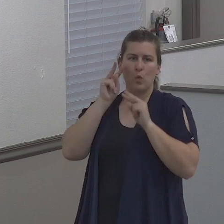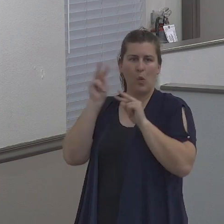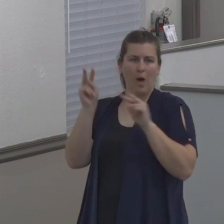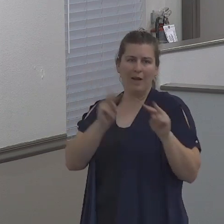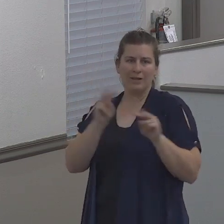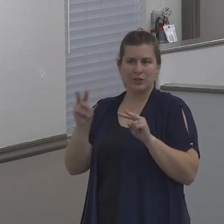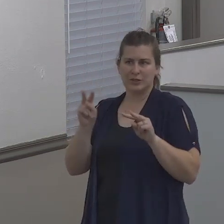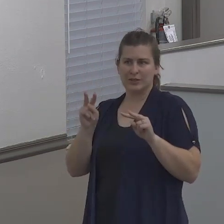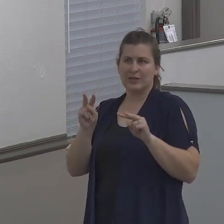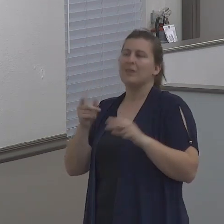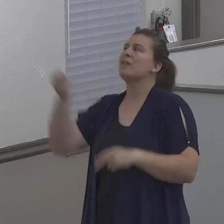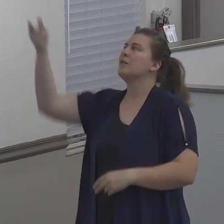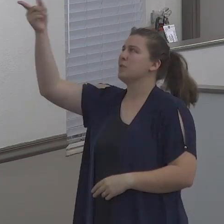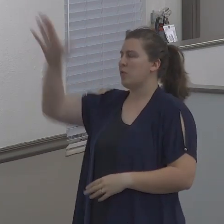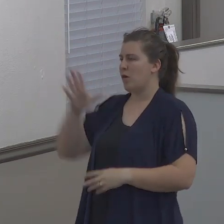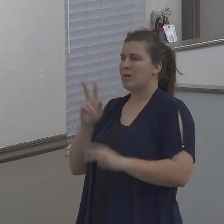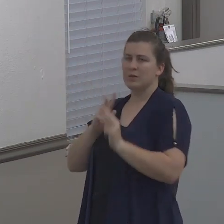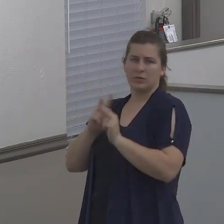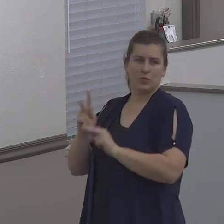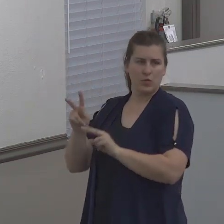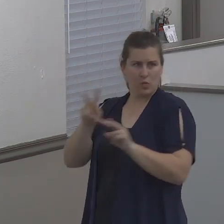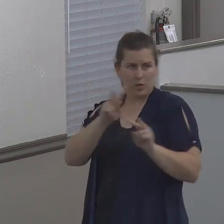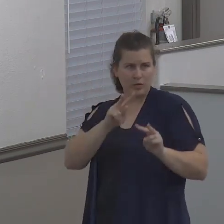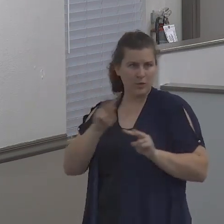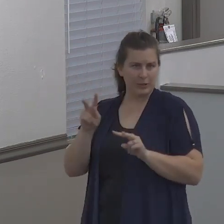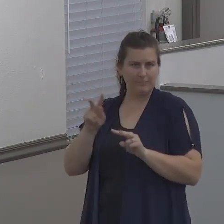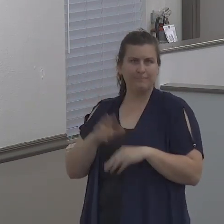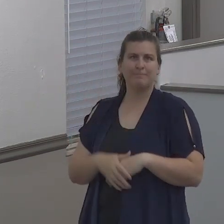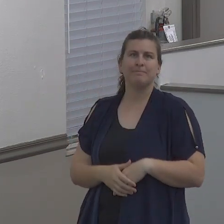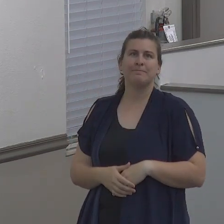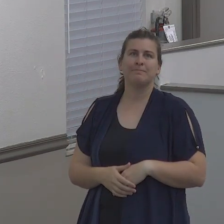watching, but God is watching.